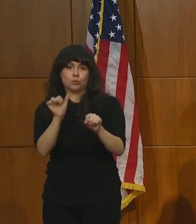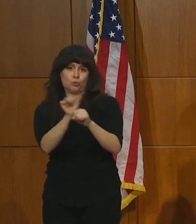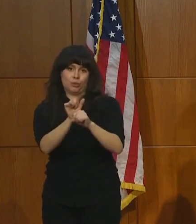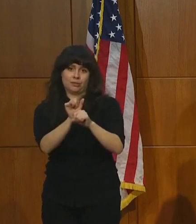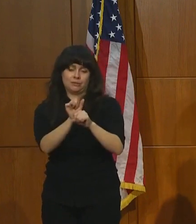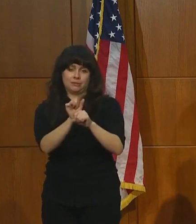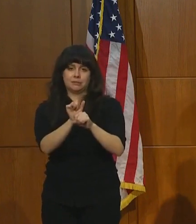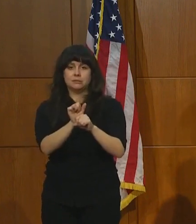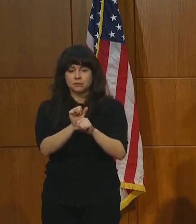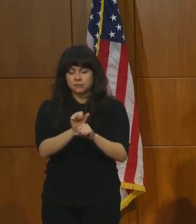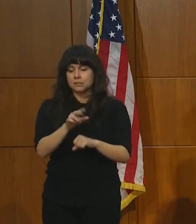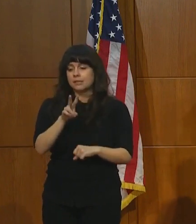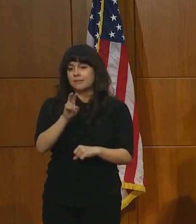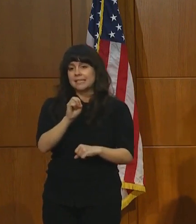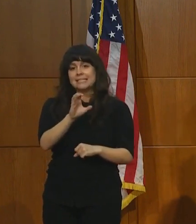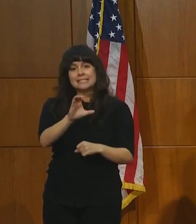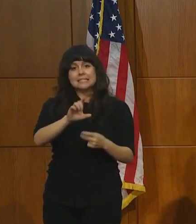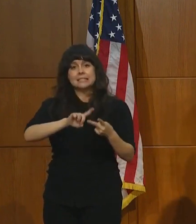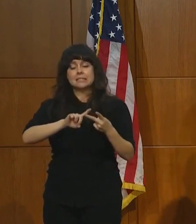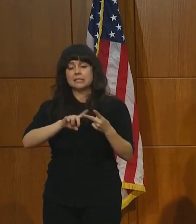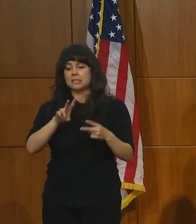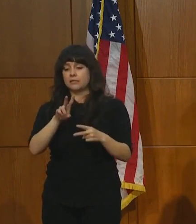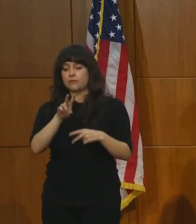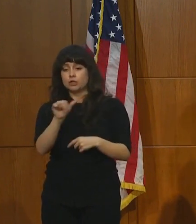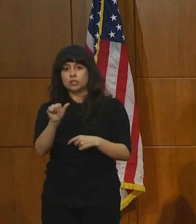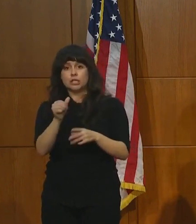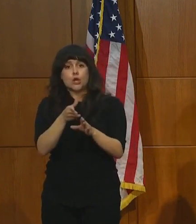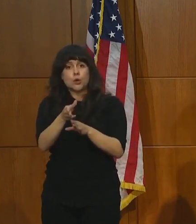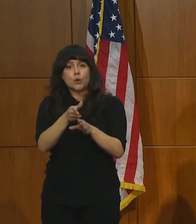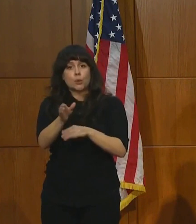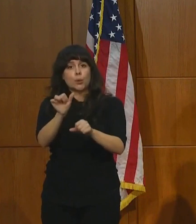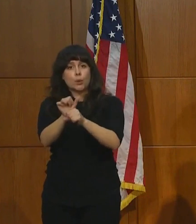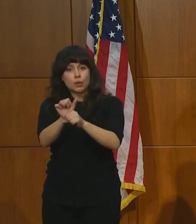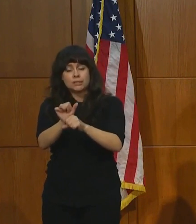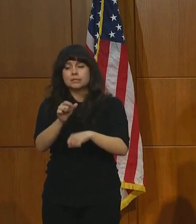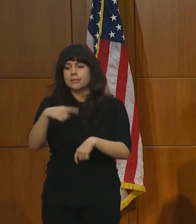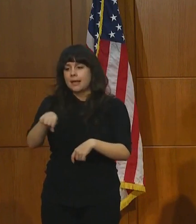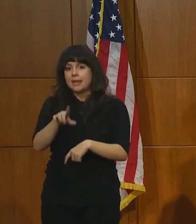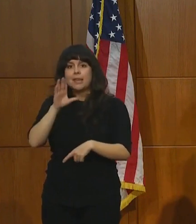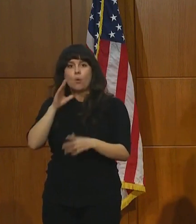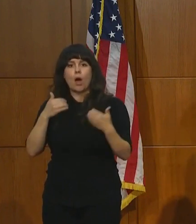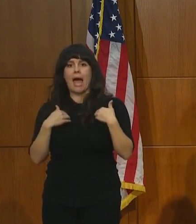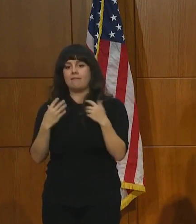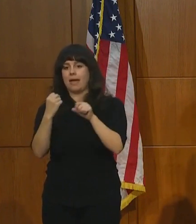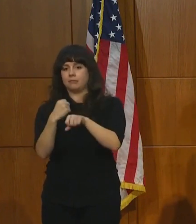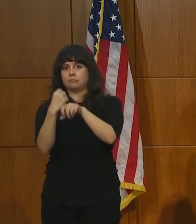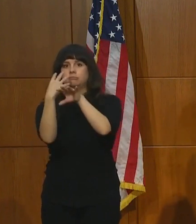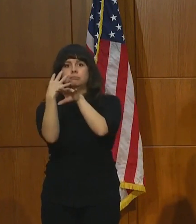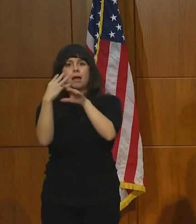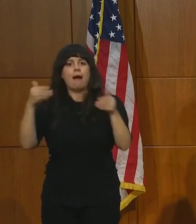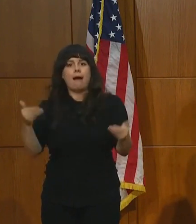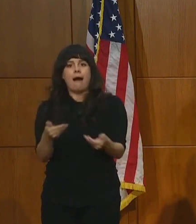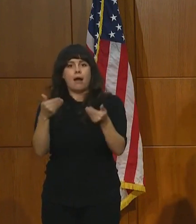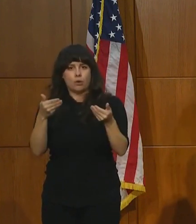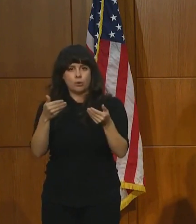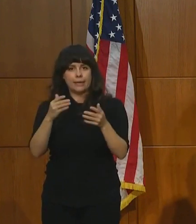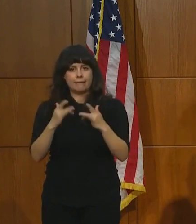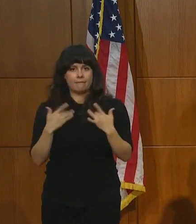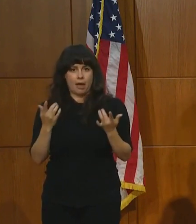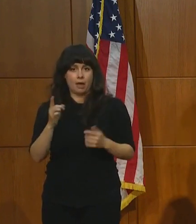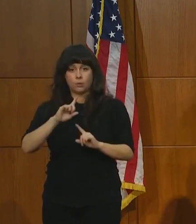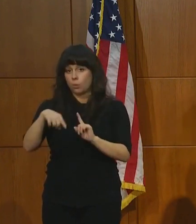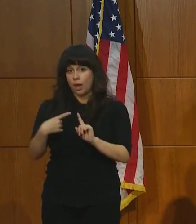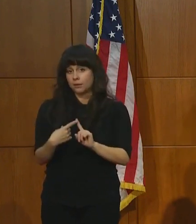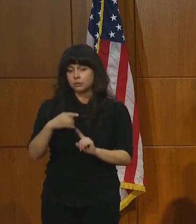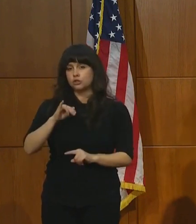The VEC and Virginia Career Works will have a virtual hiring event on July the 28th,